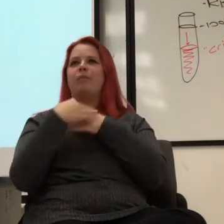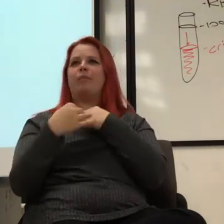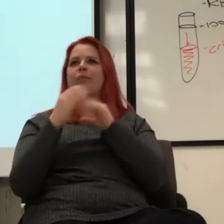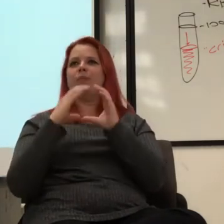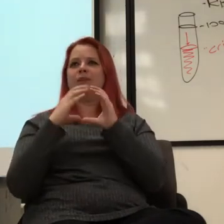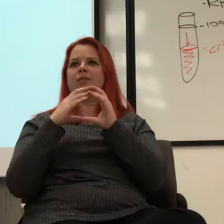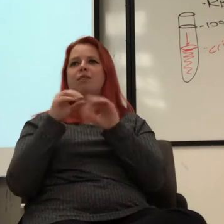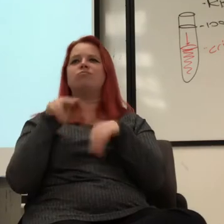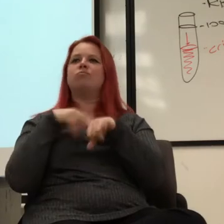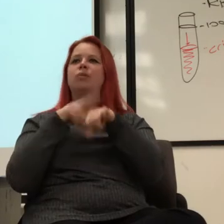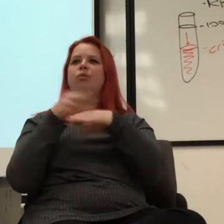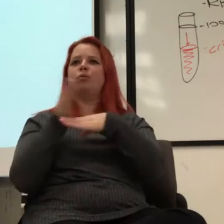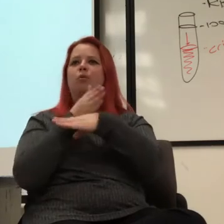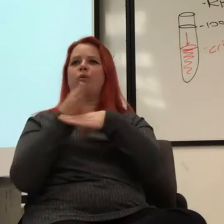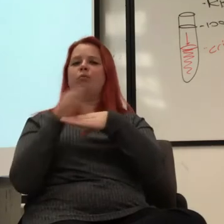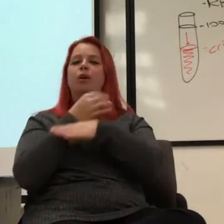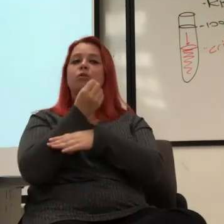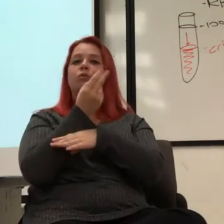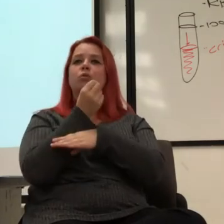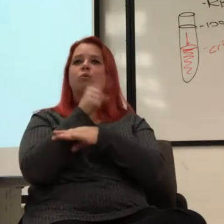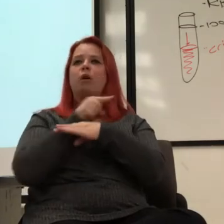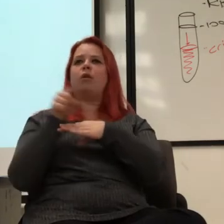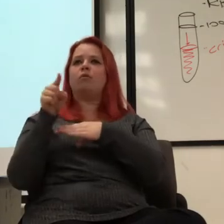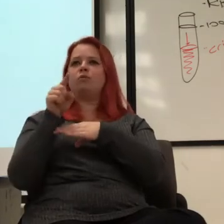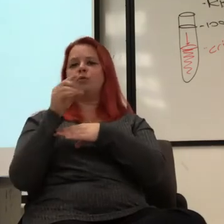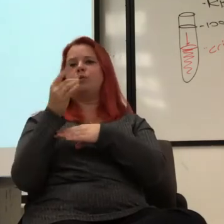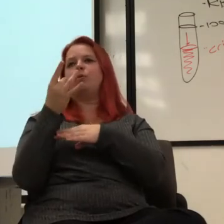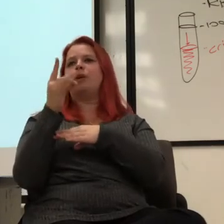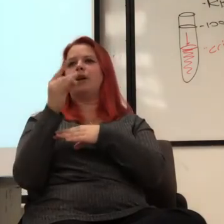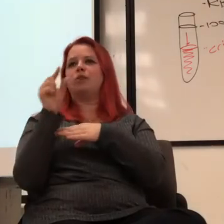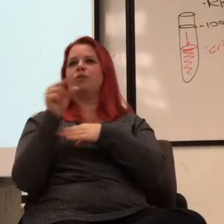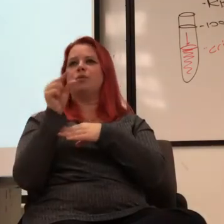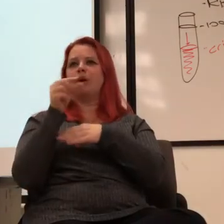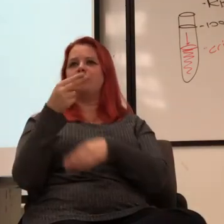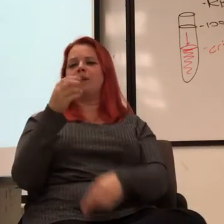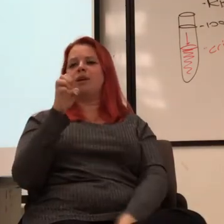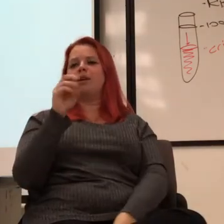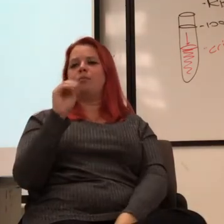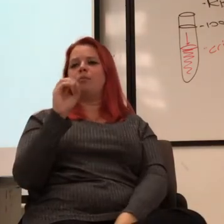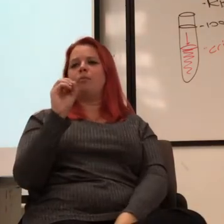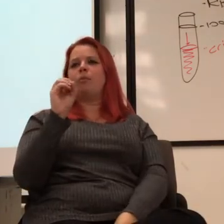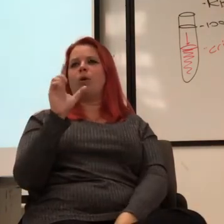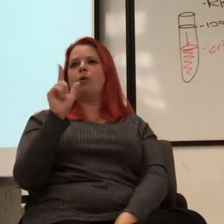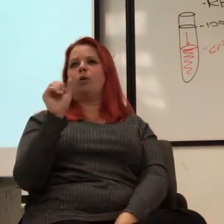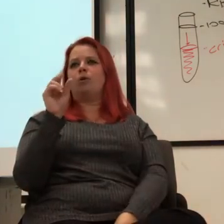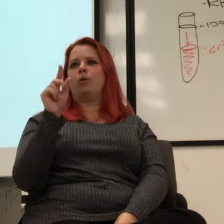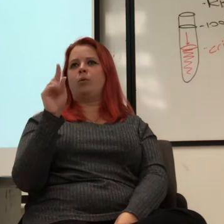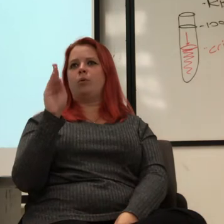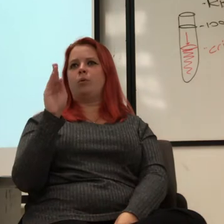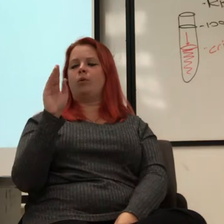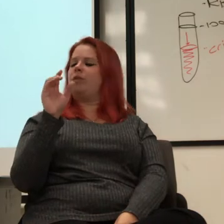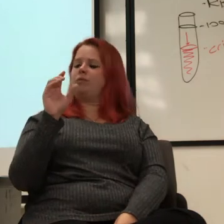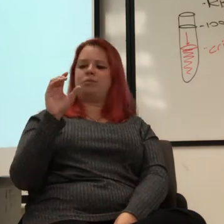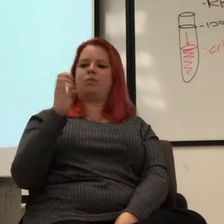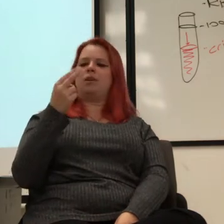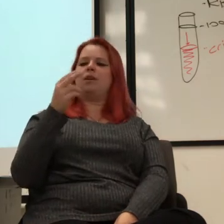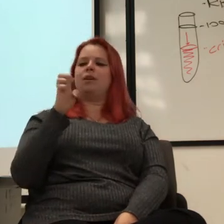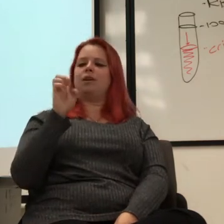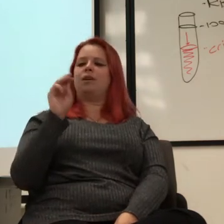about 12 to 18 grams of hemoglobin per deciliter of